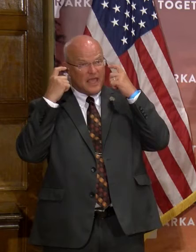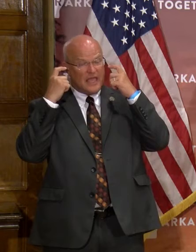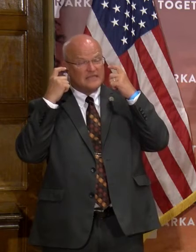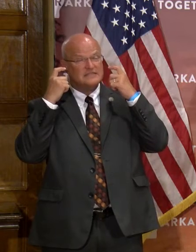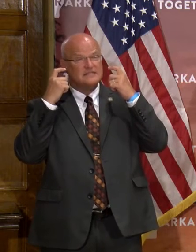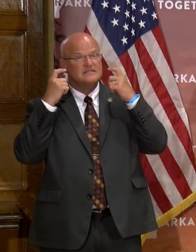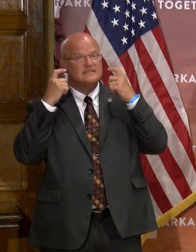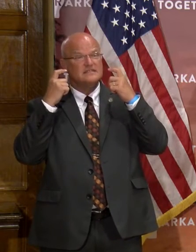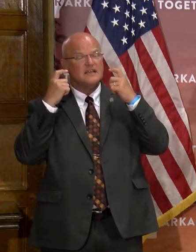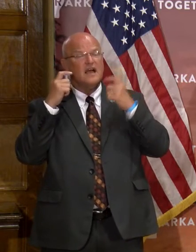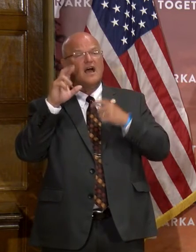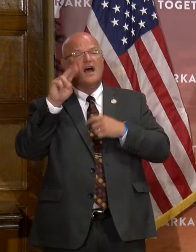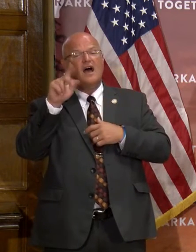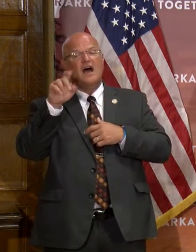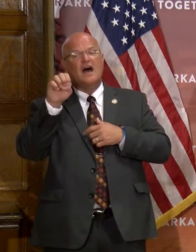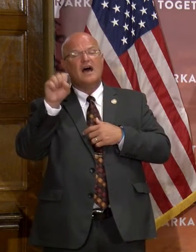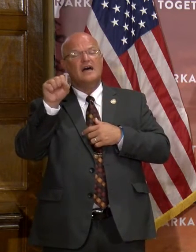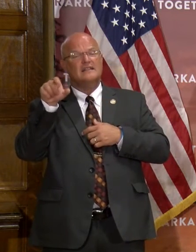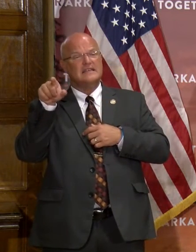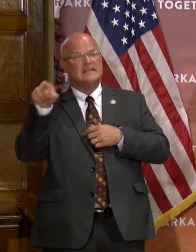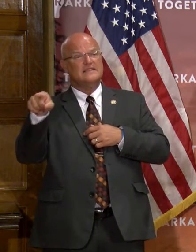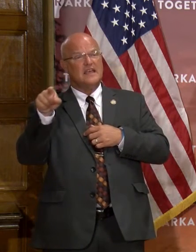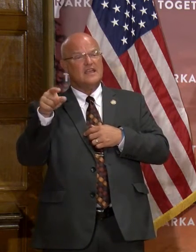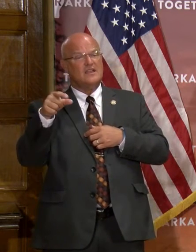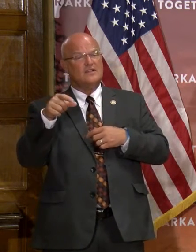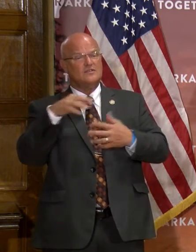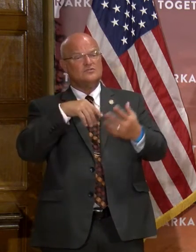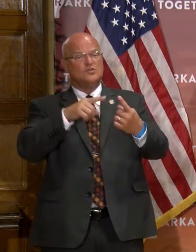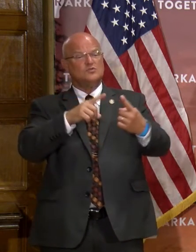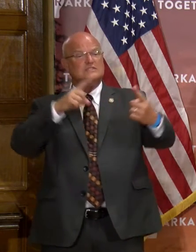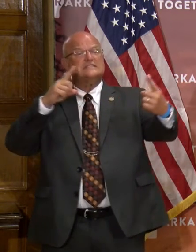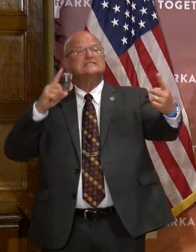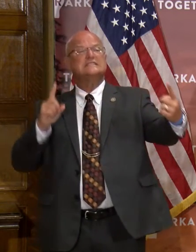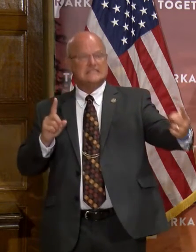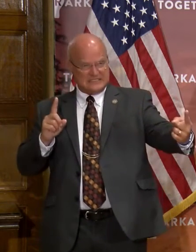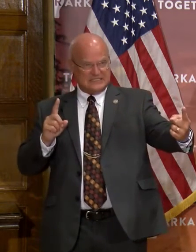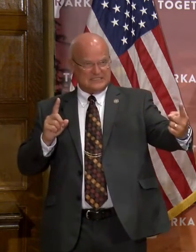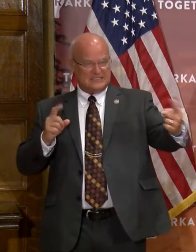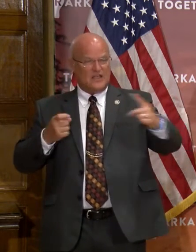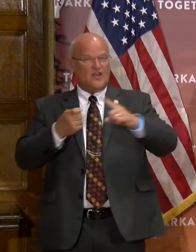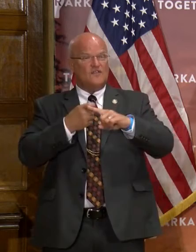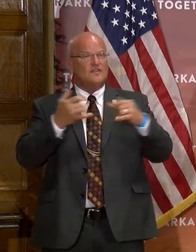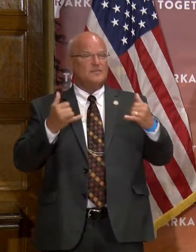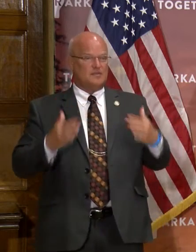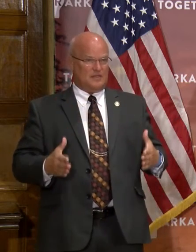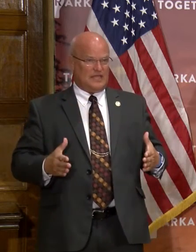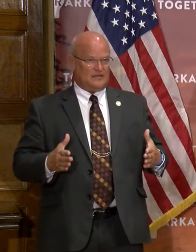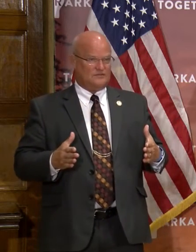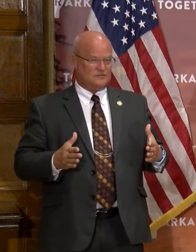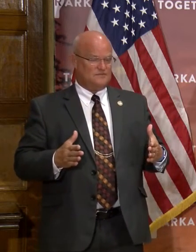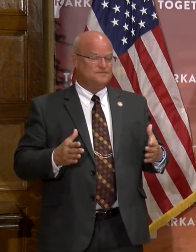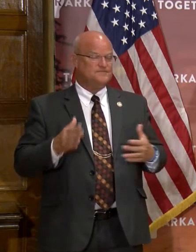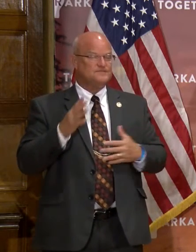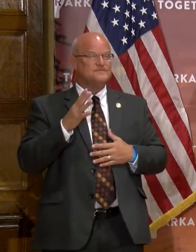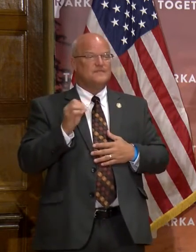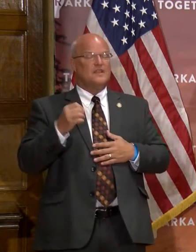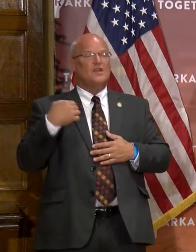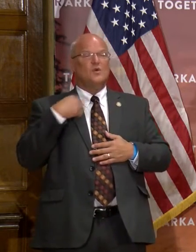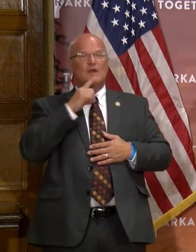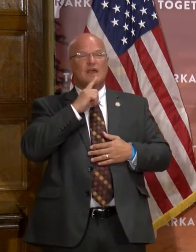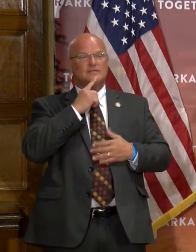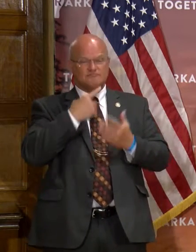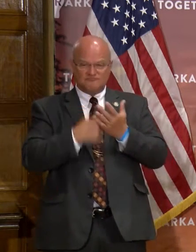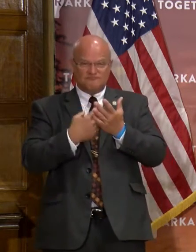mask unless they are significantly socially distanced from the players. And we